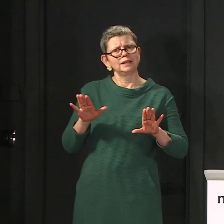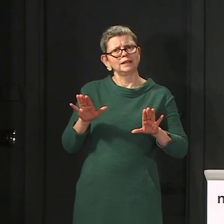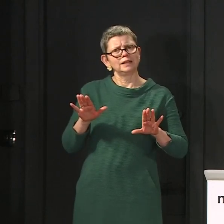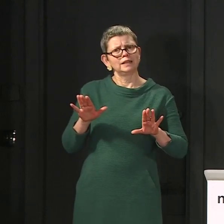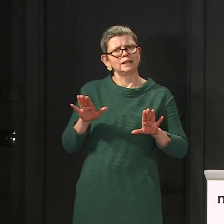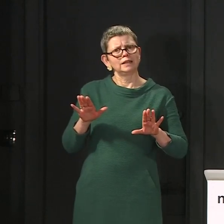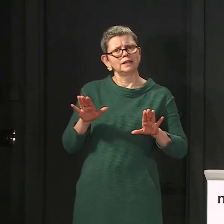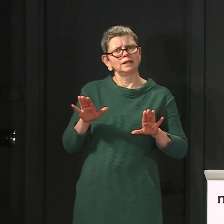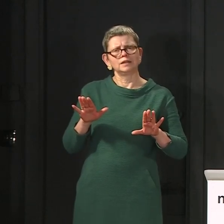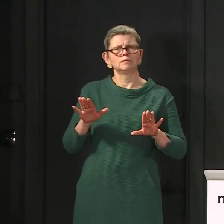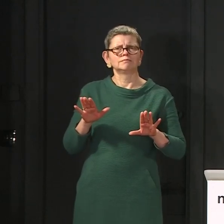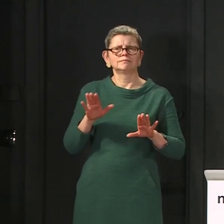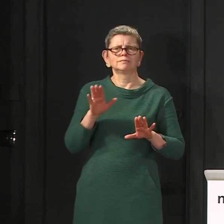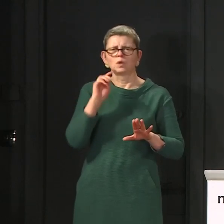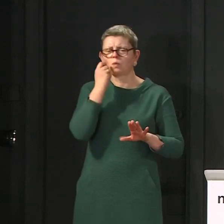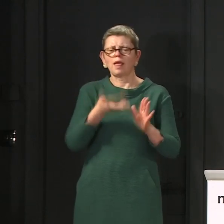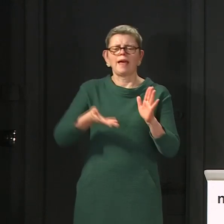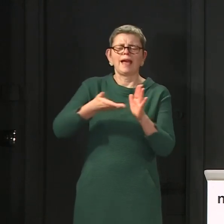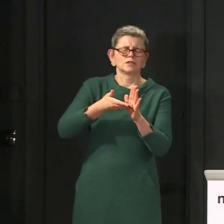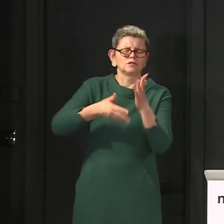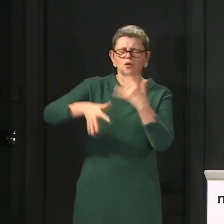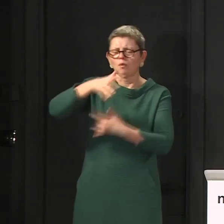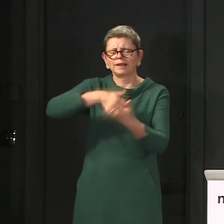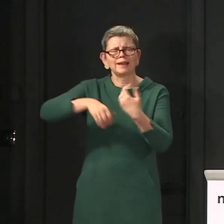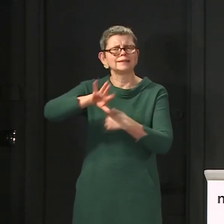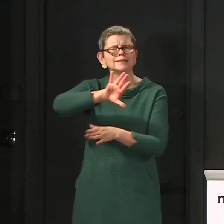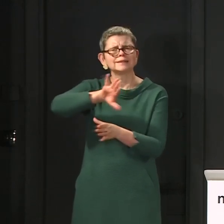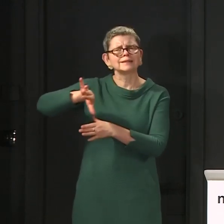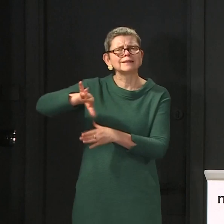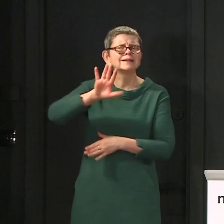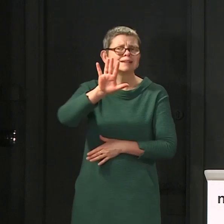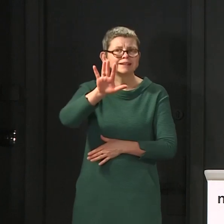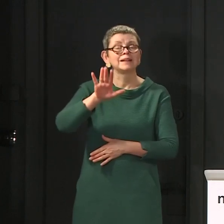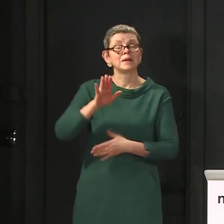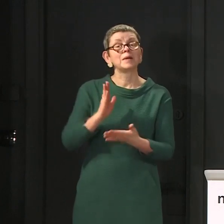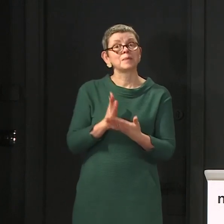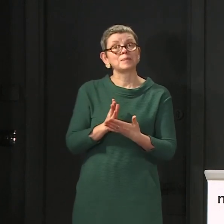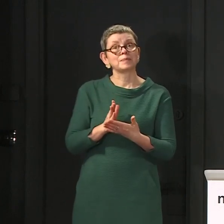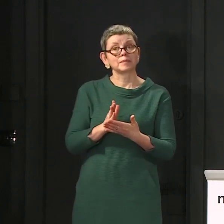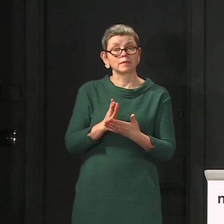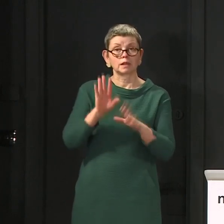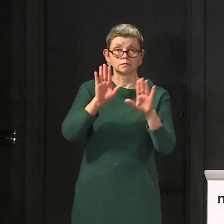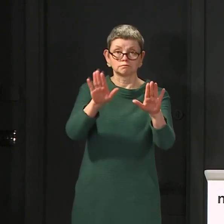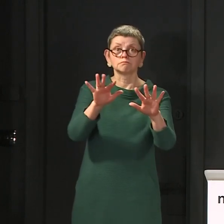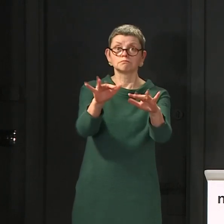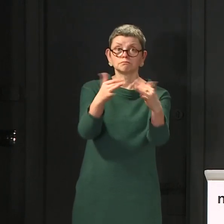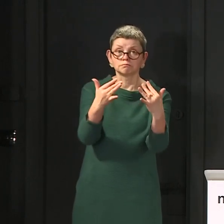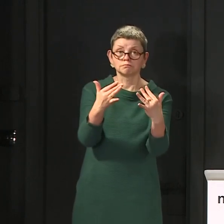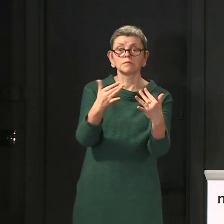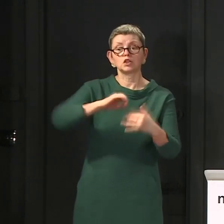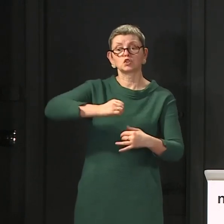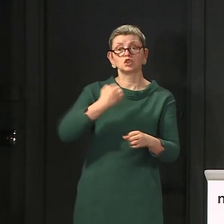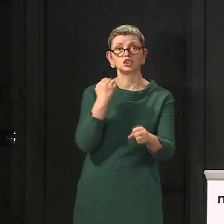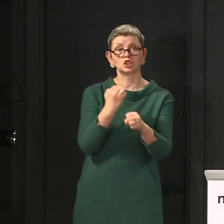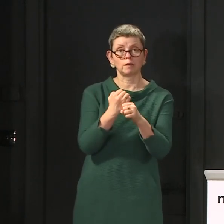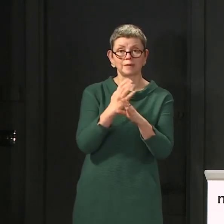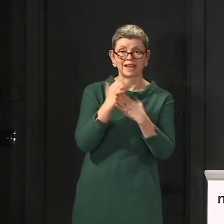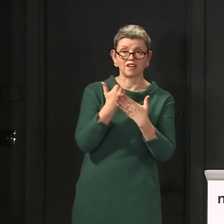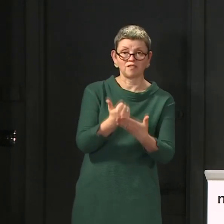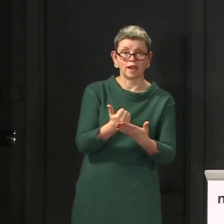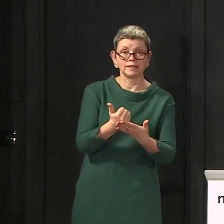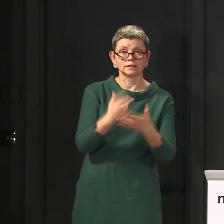let's not overcomplicate this. People in Scotland, in terms of the advice that we are giving, listen to what the Scottish Government advice is and